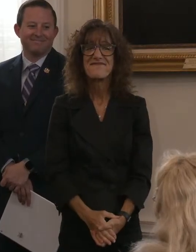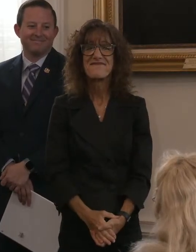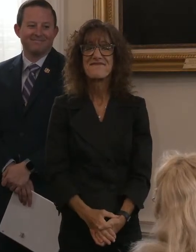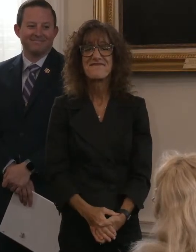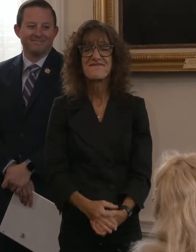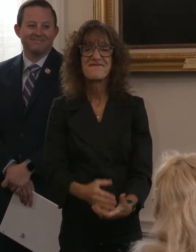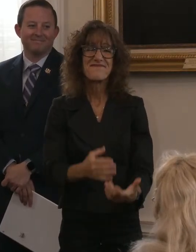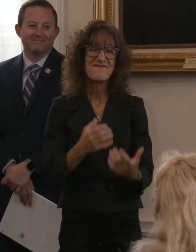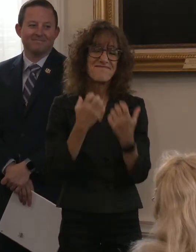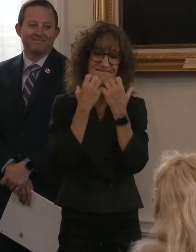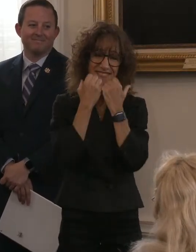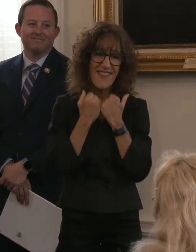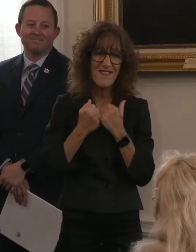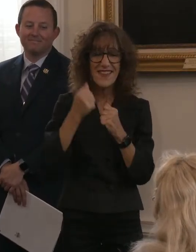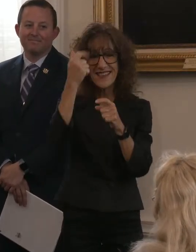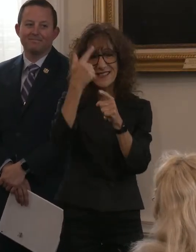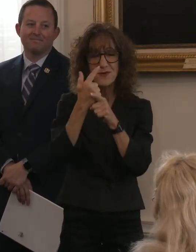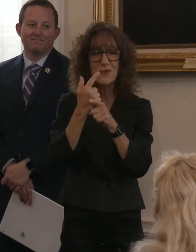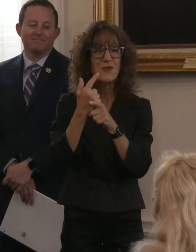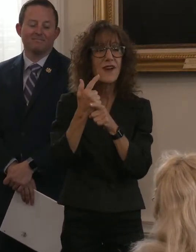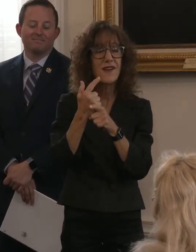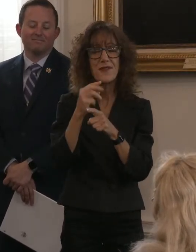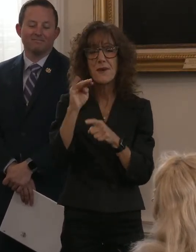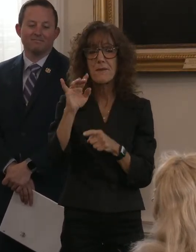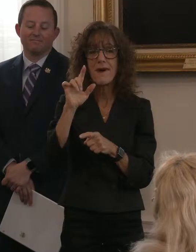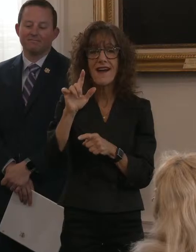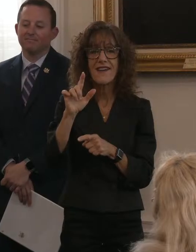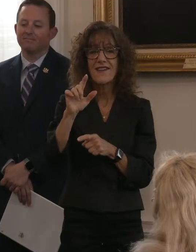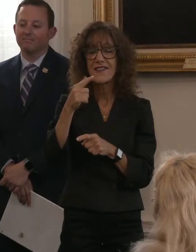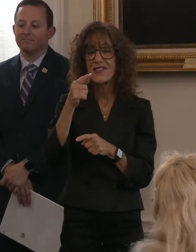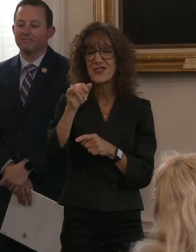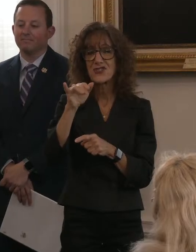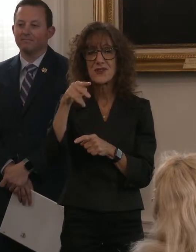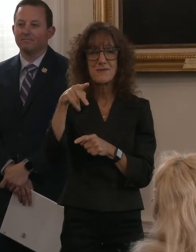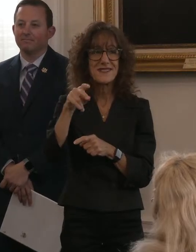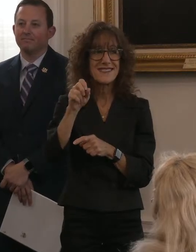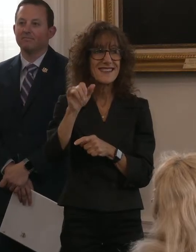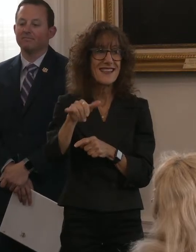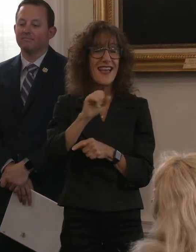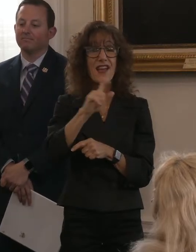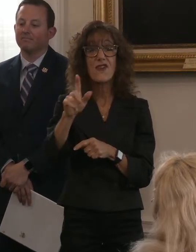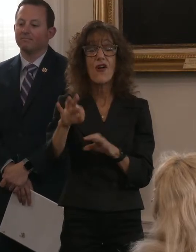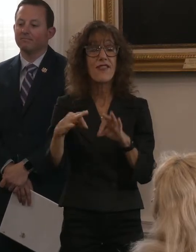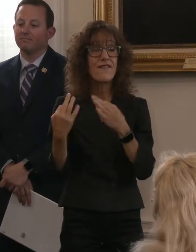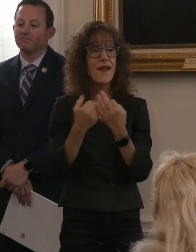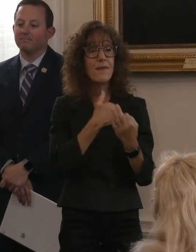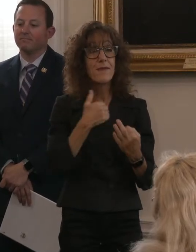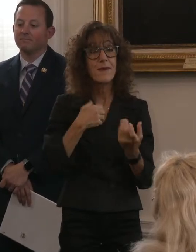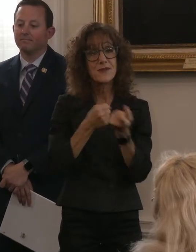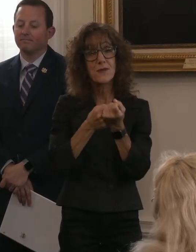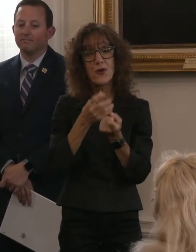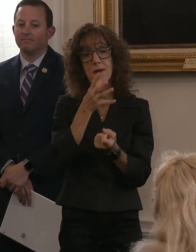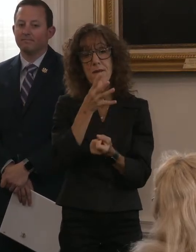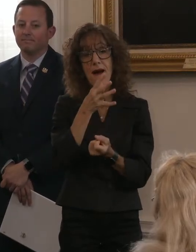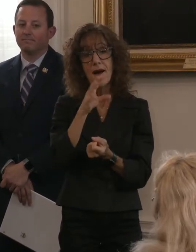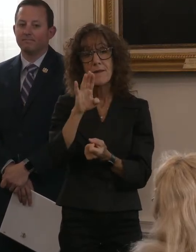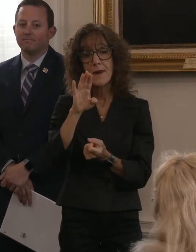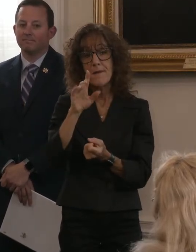Loving his brother Michael, Gypsy, and all the family members, supporting his mother